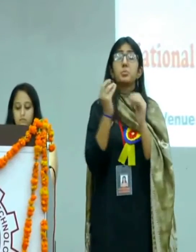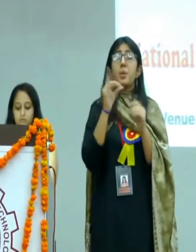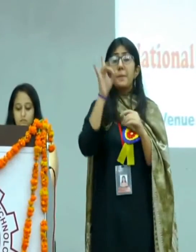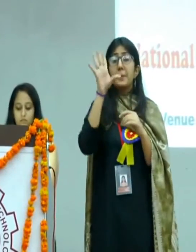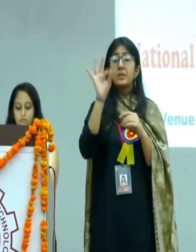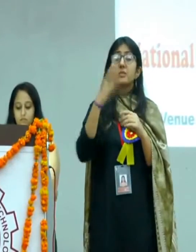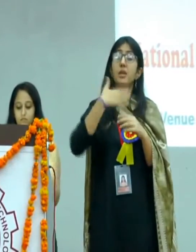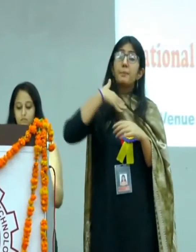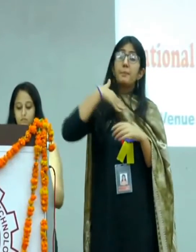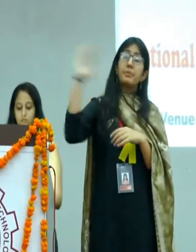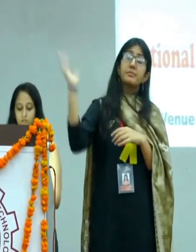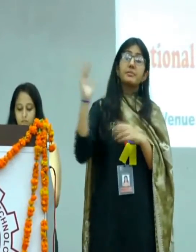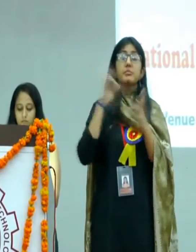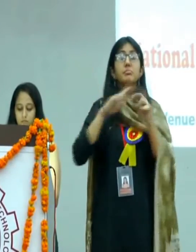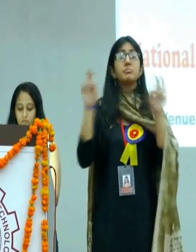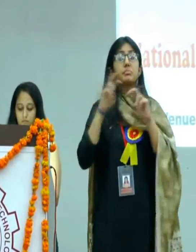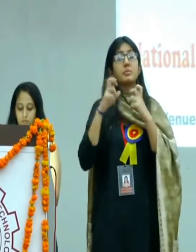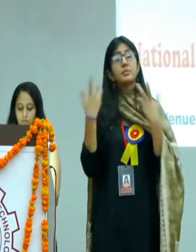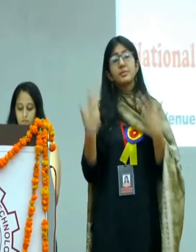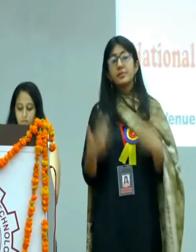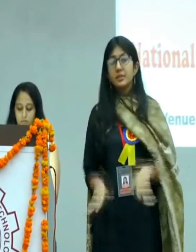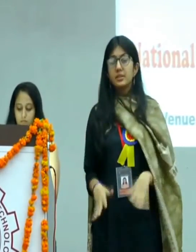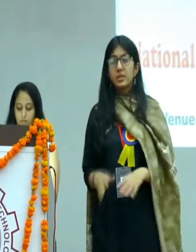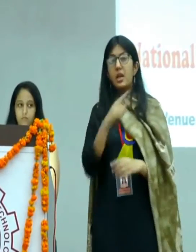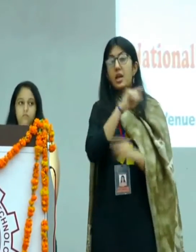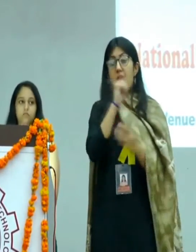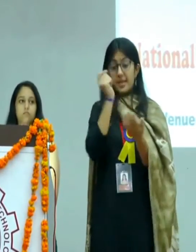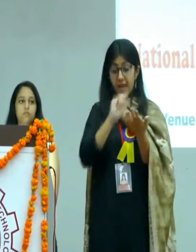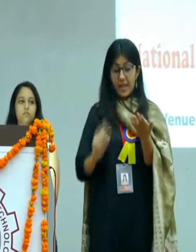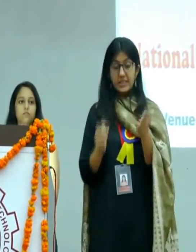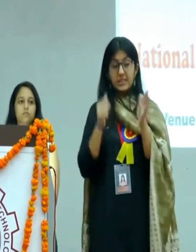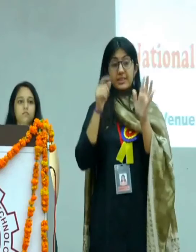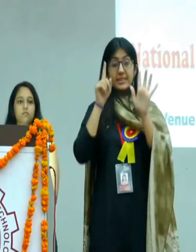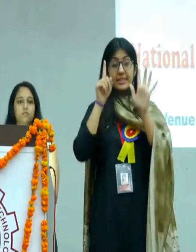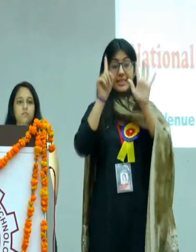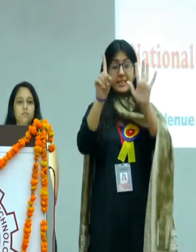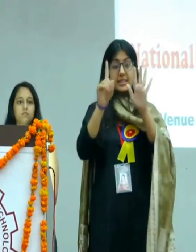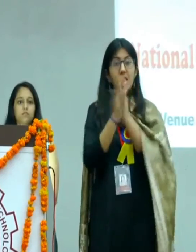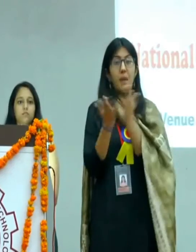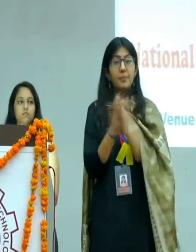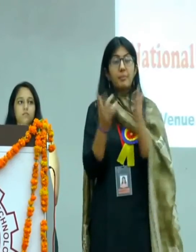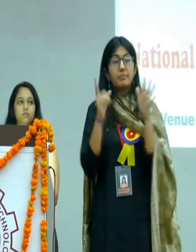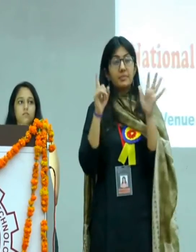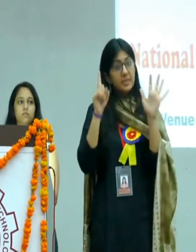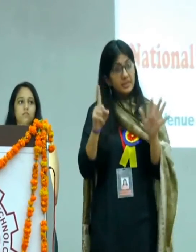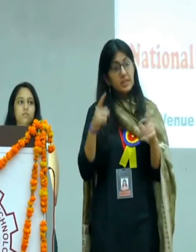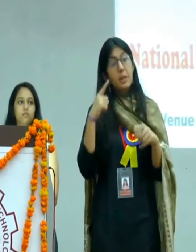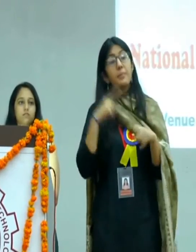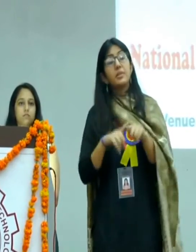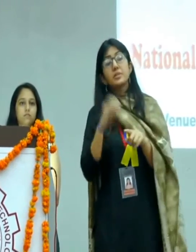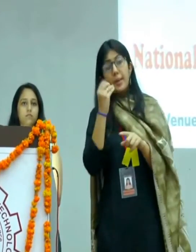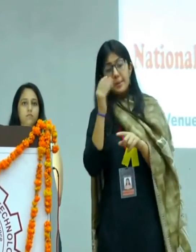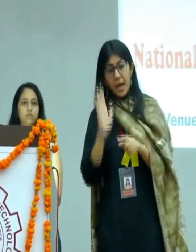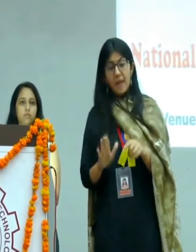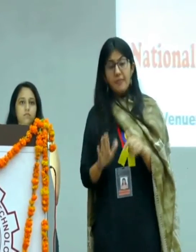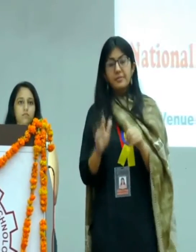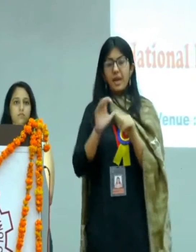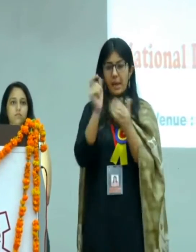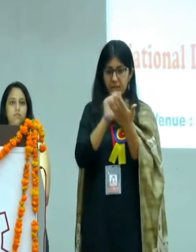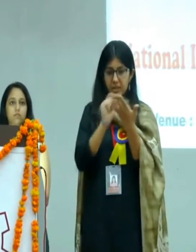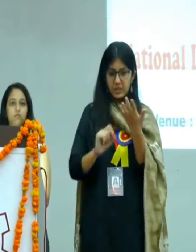now. He is the co-author of 6 books, and few of them includes Web Spam Detection Application Using